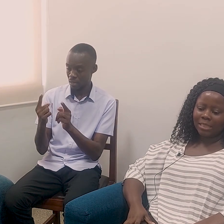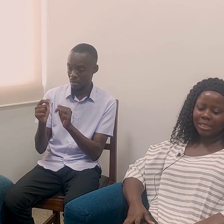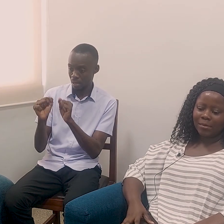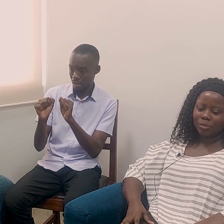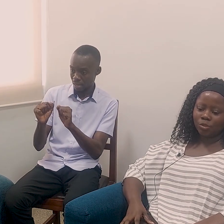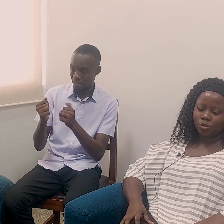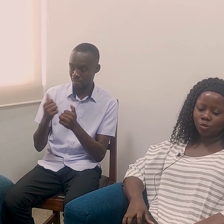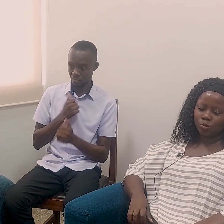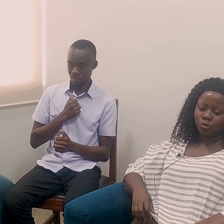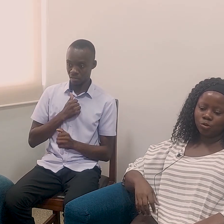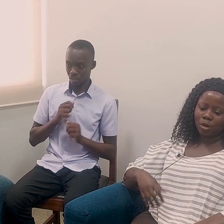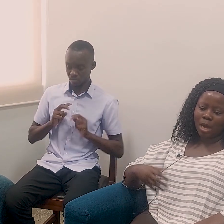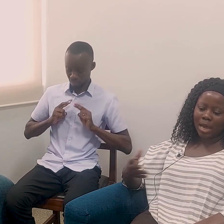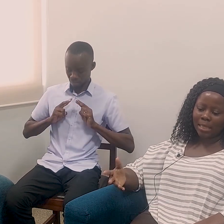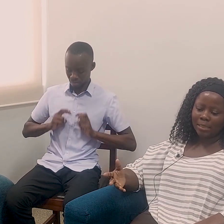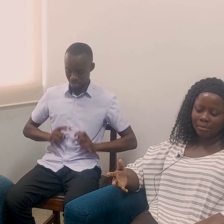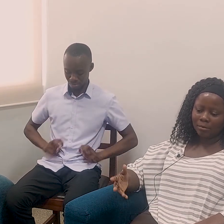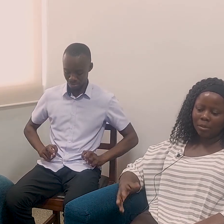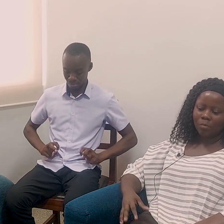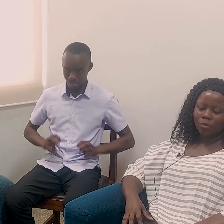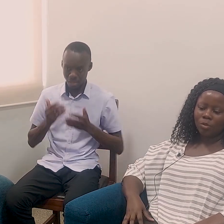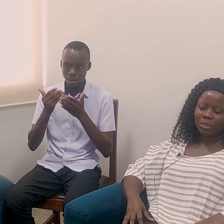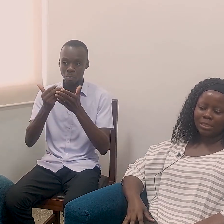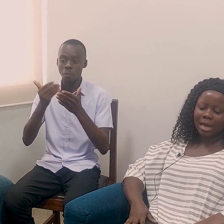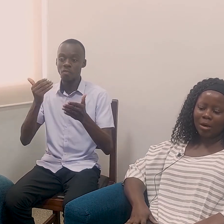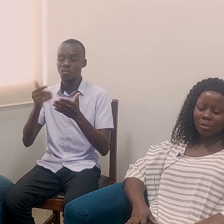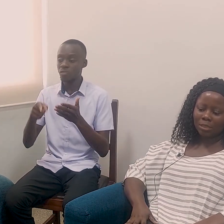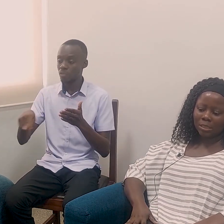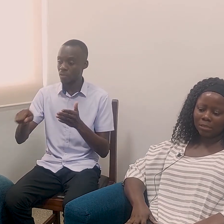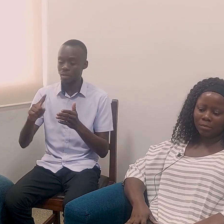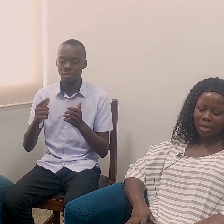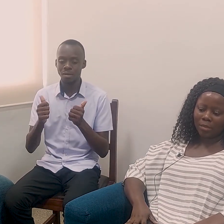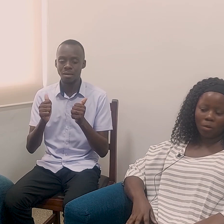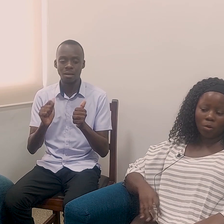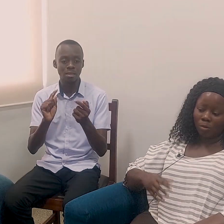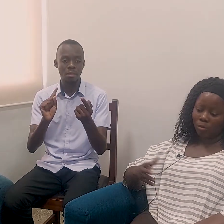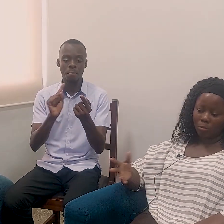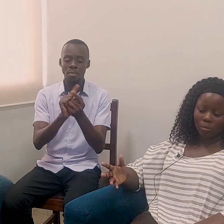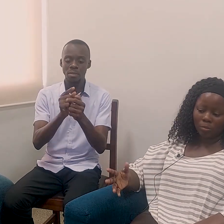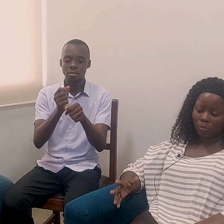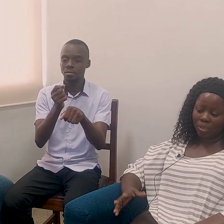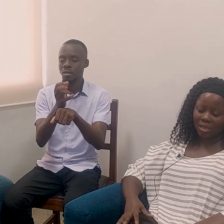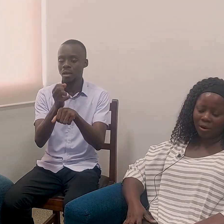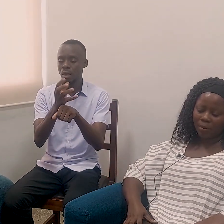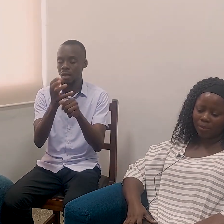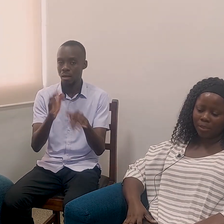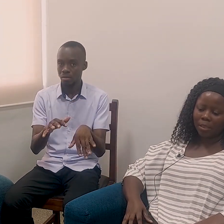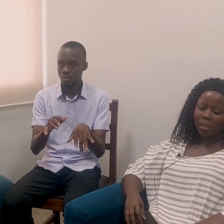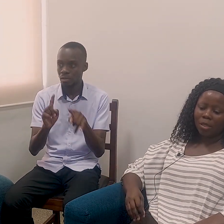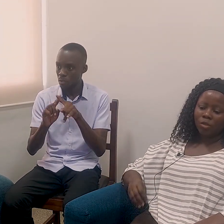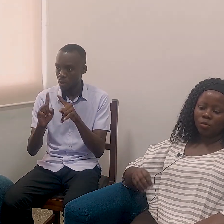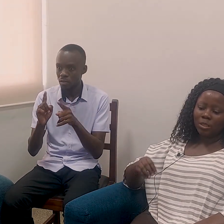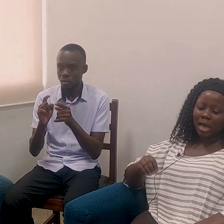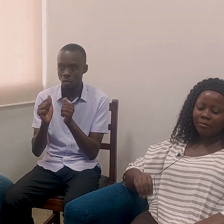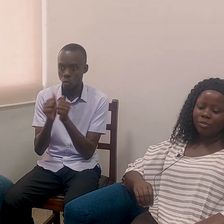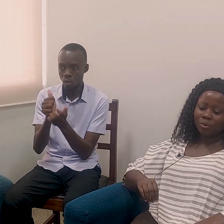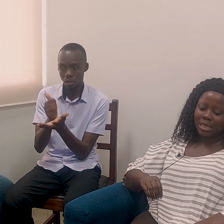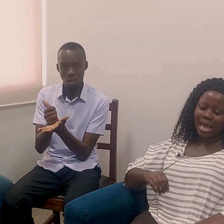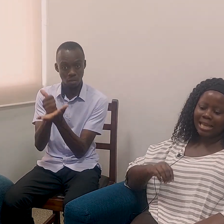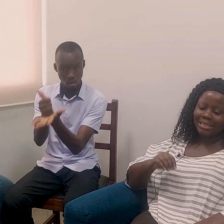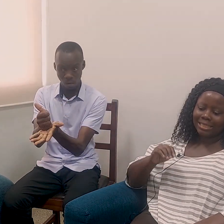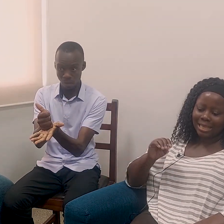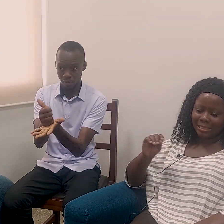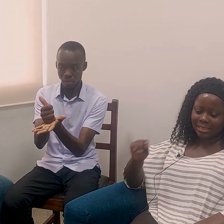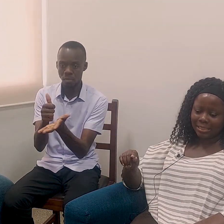even attempt to try. Because in counseling, right, or with therapy, you would have to